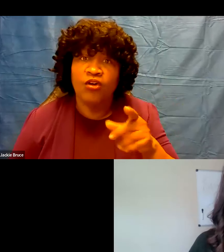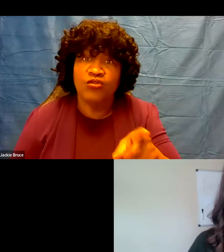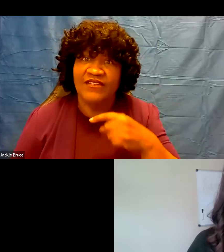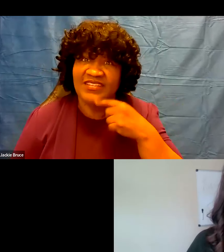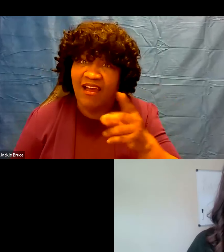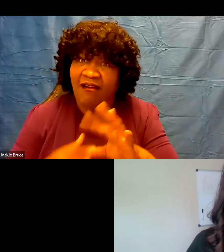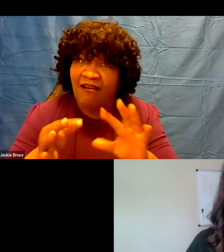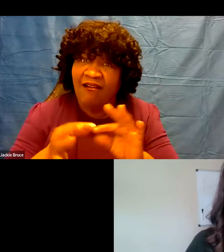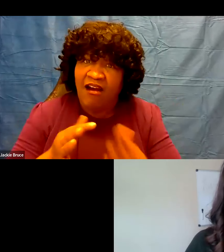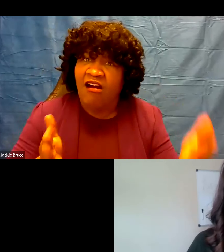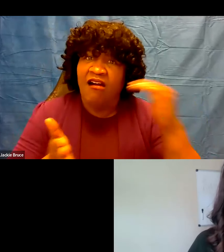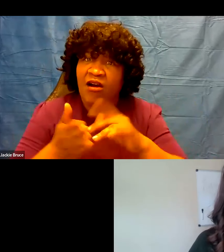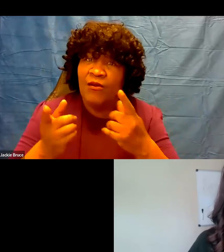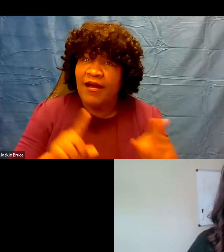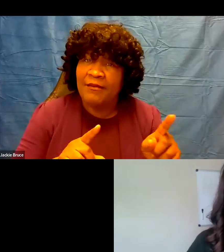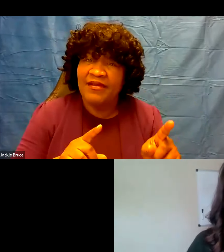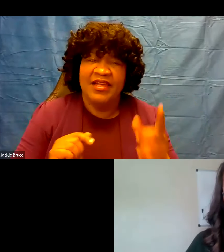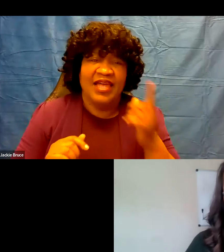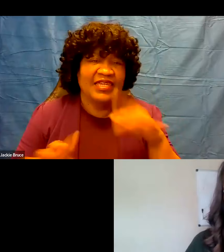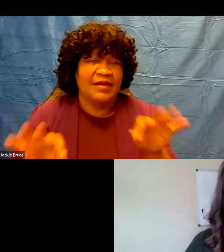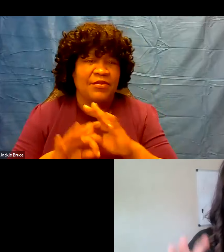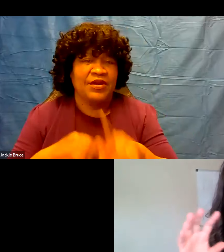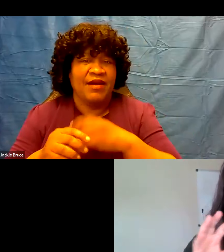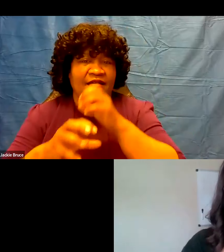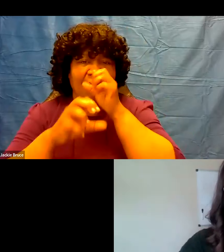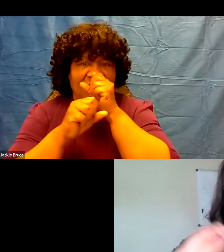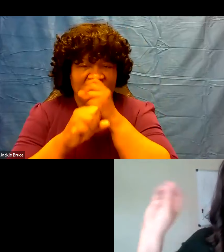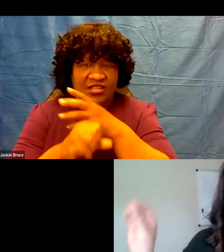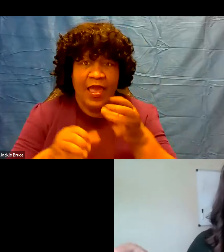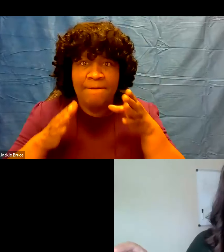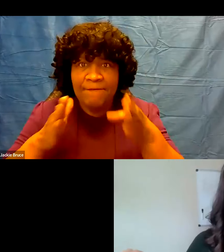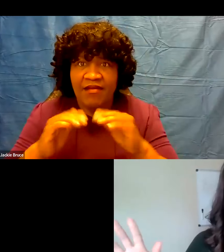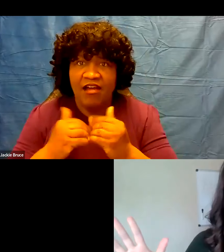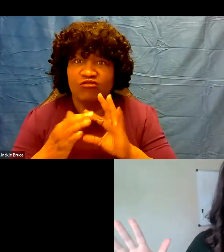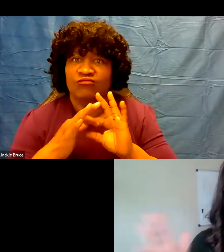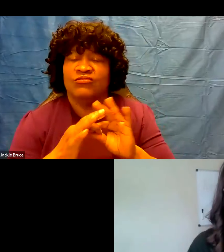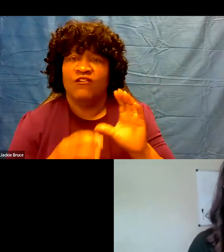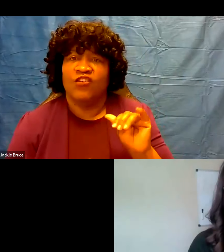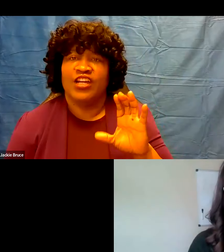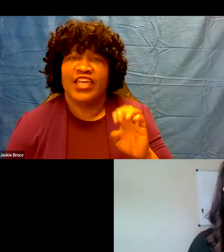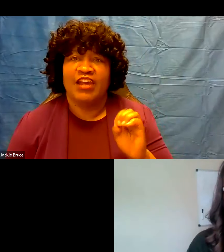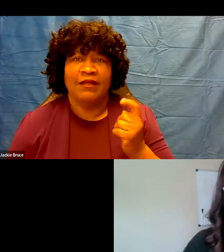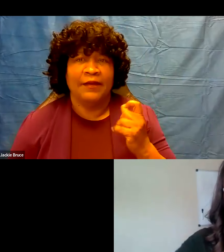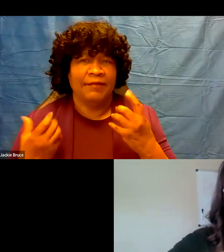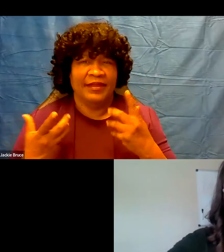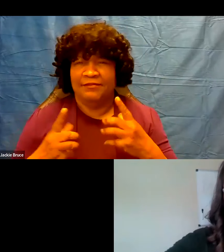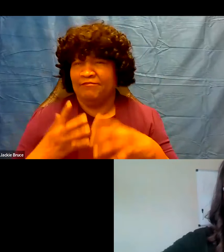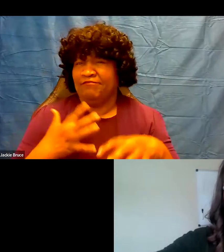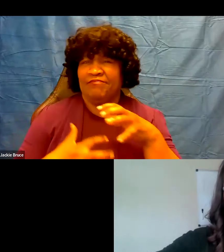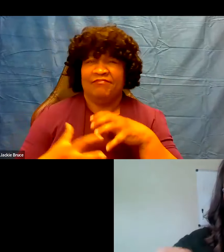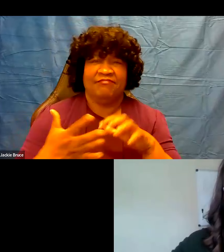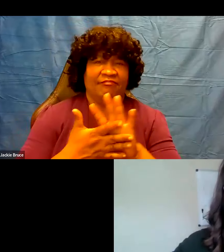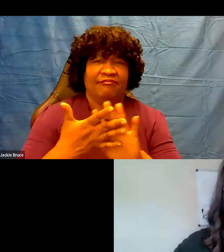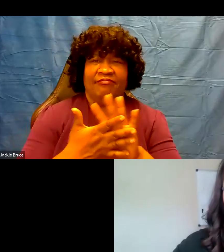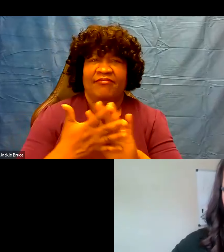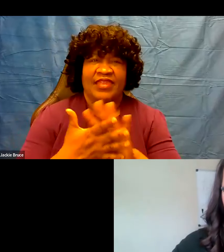story again? And so I think the conversation about confidentiality and the pathways of connection to care are getting conflated in a way that I would